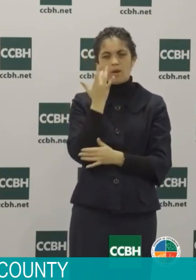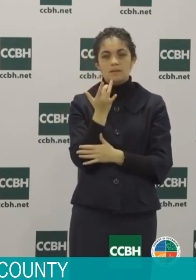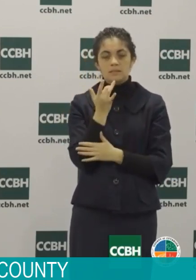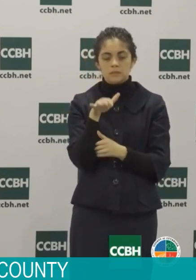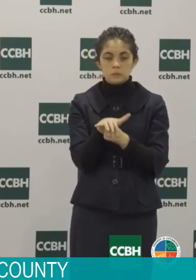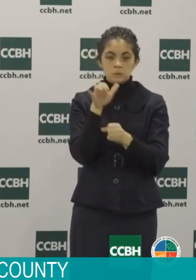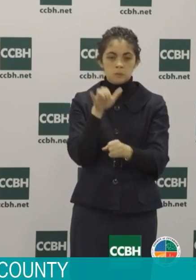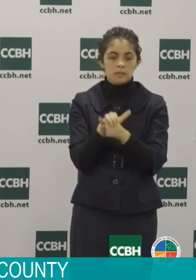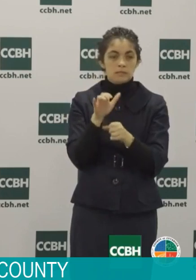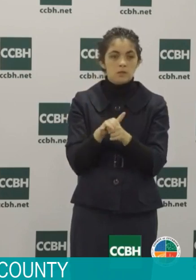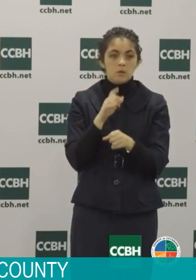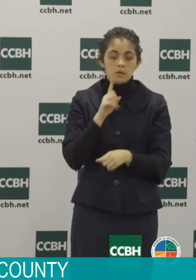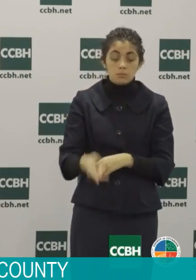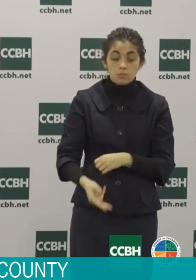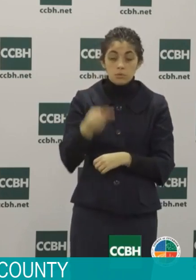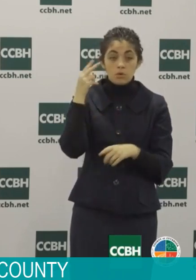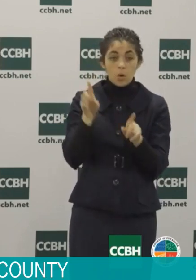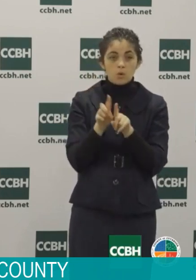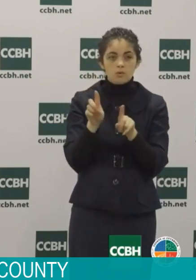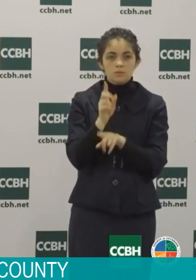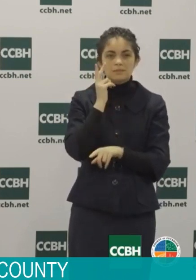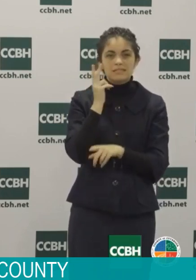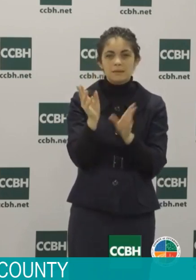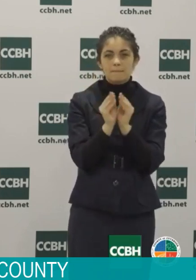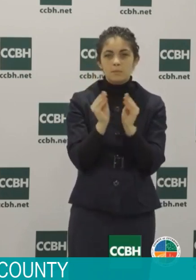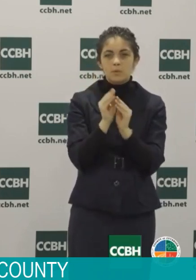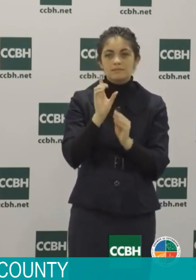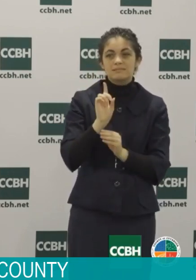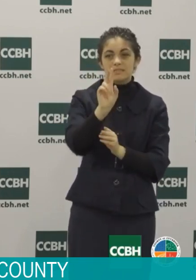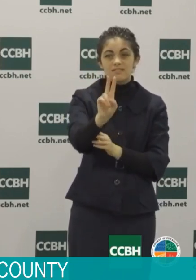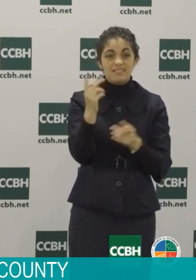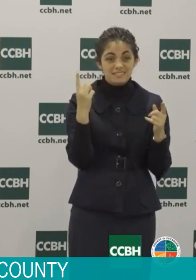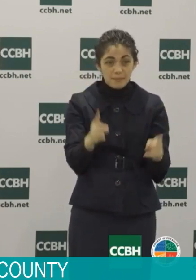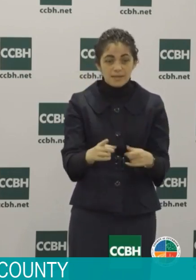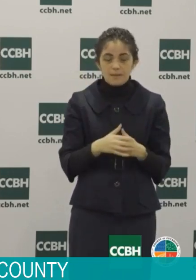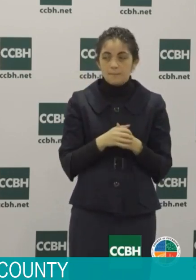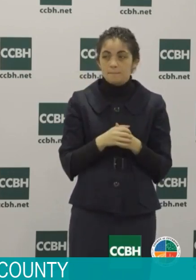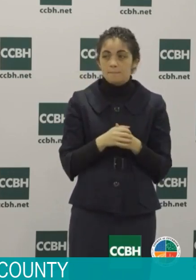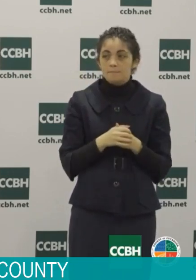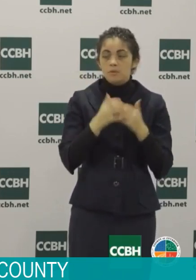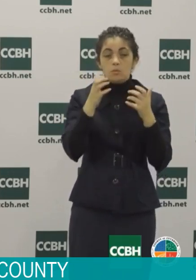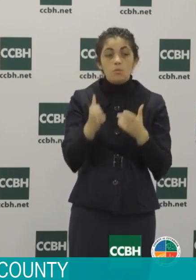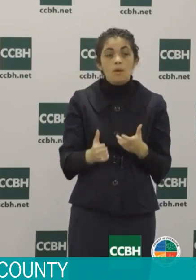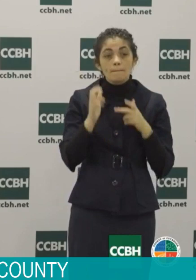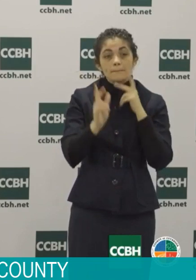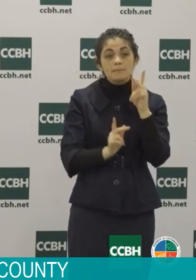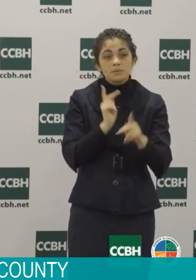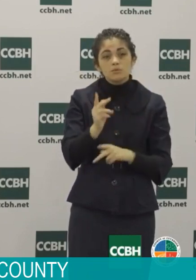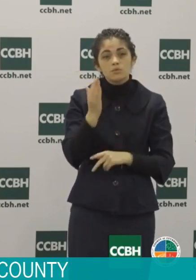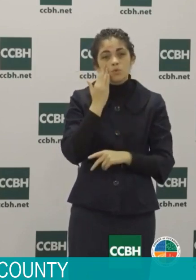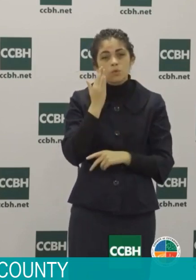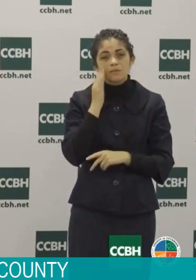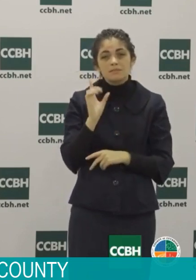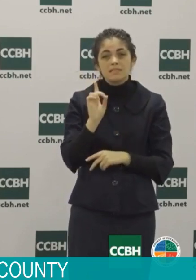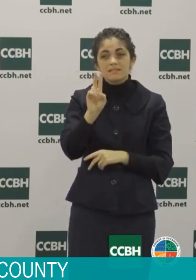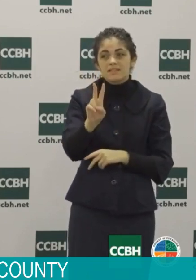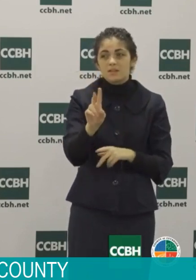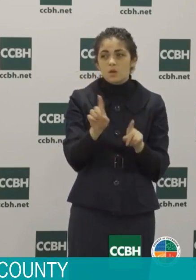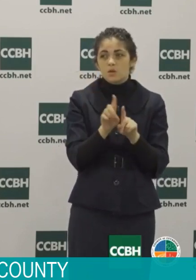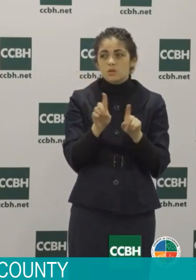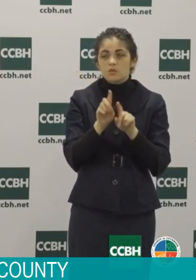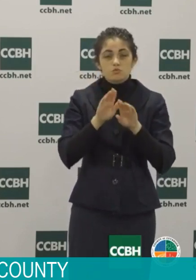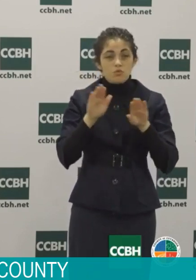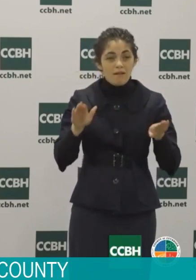levels are high and we're seeing increased reports of domestic violence incidents. We want people to know that the Domestic Violence and